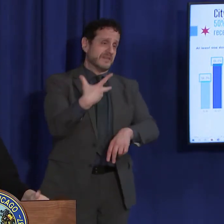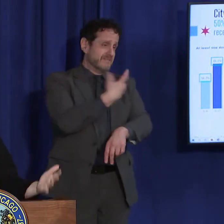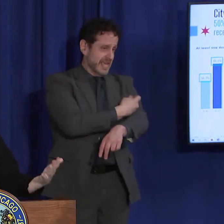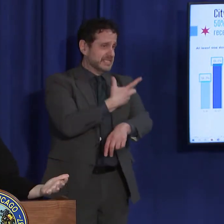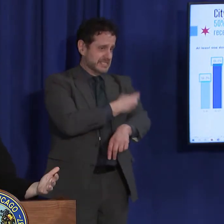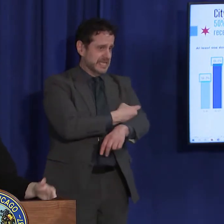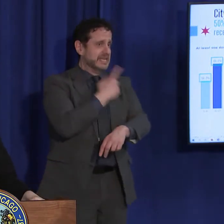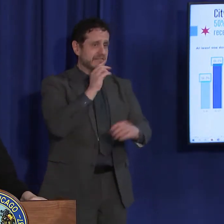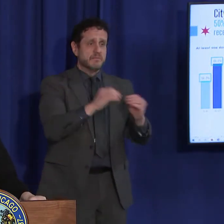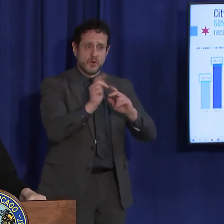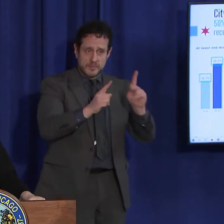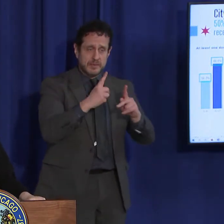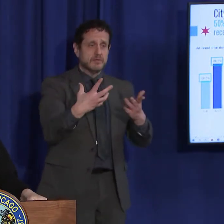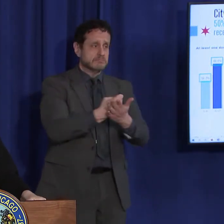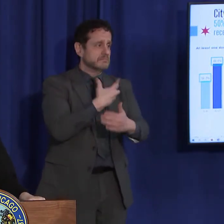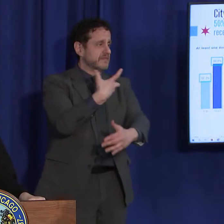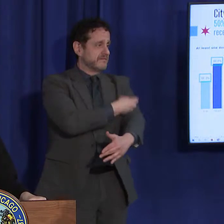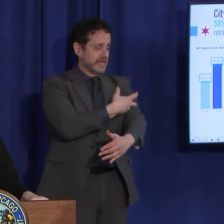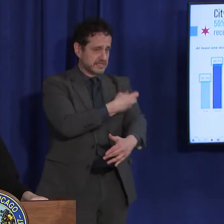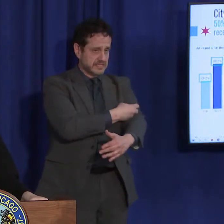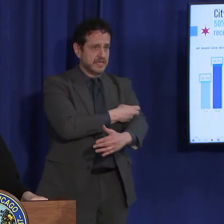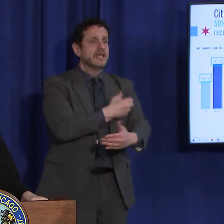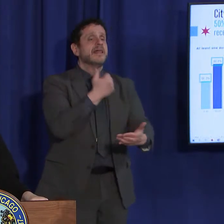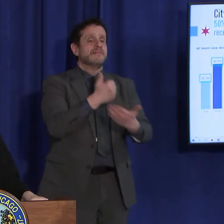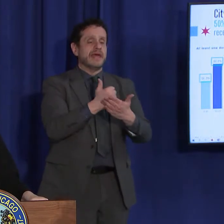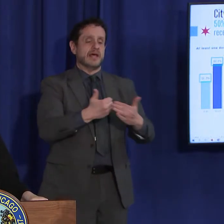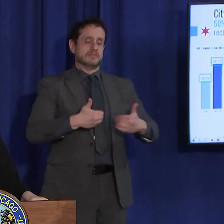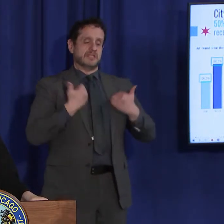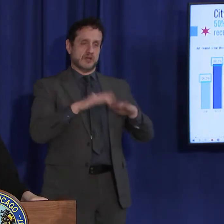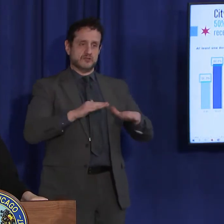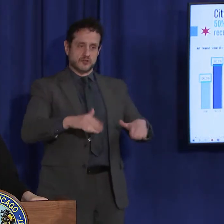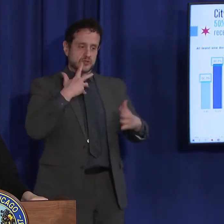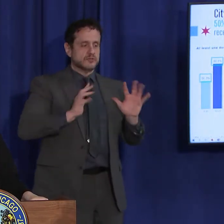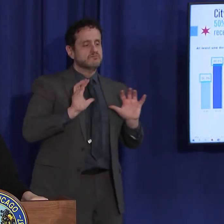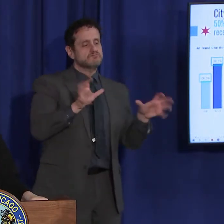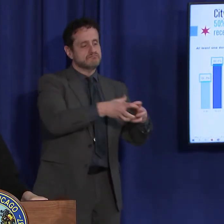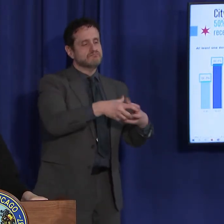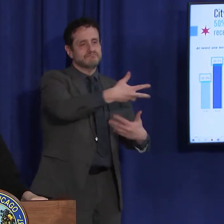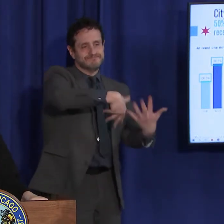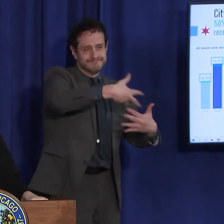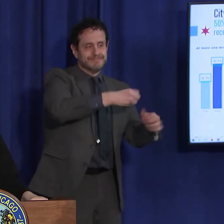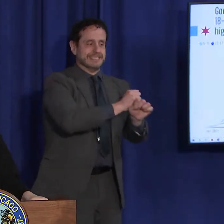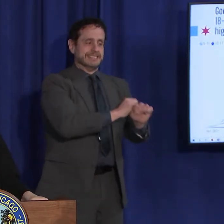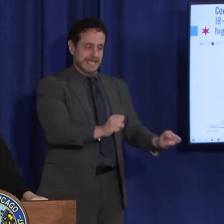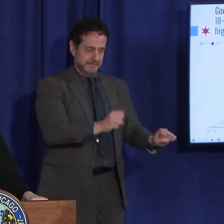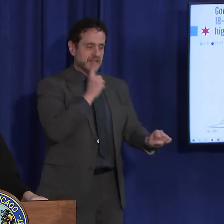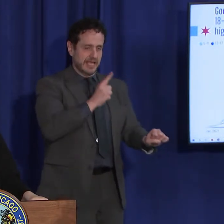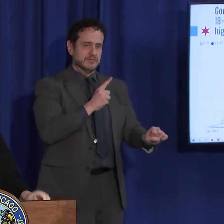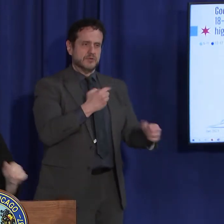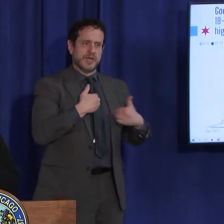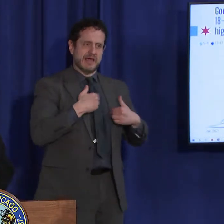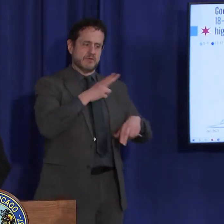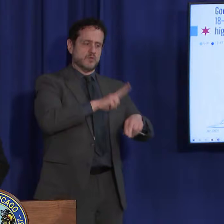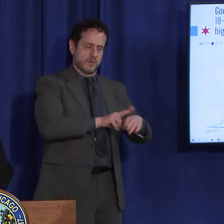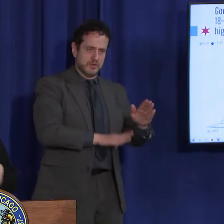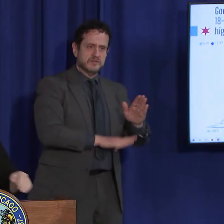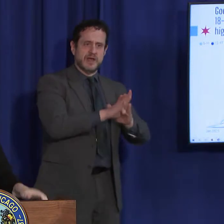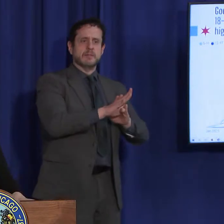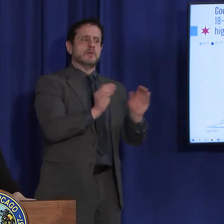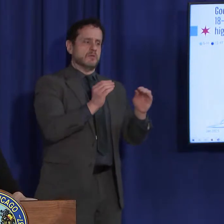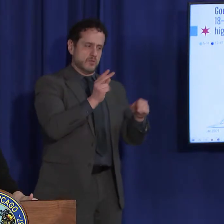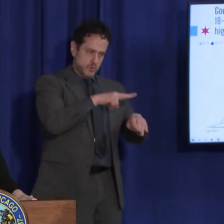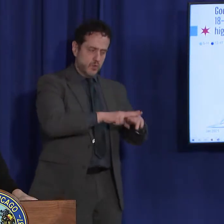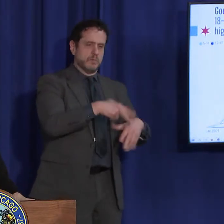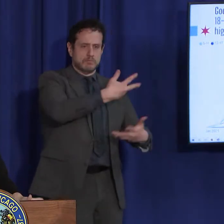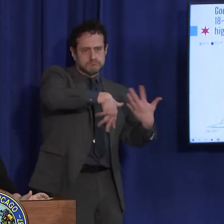most allows our younger kids to be gathering safely and doing all the things they need to do to develop as kids. I also want to point out